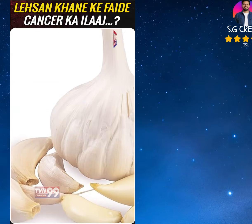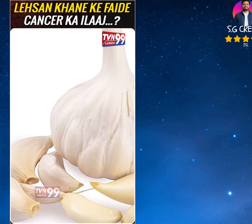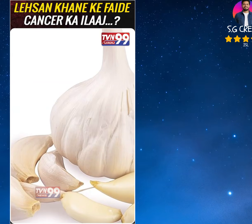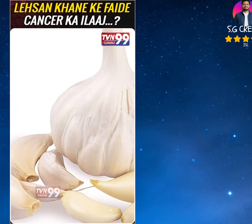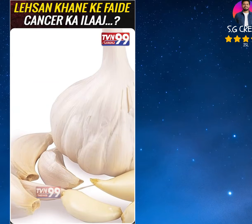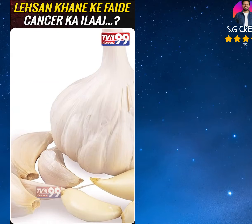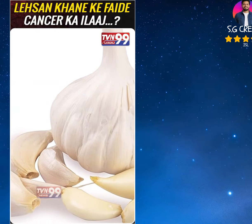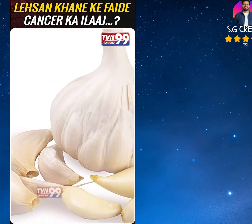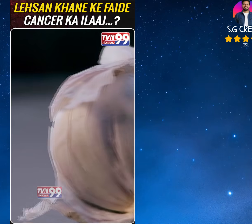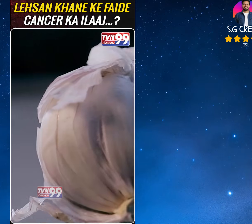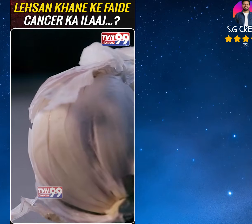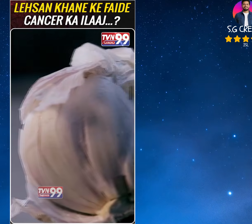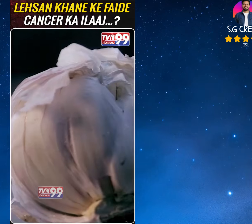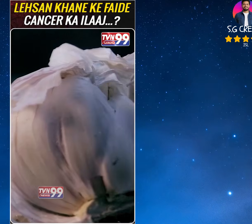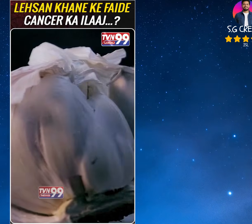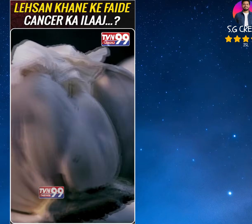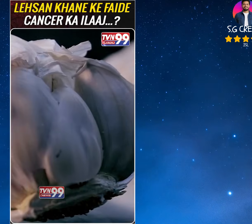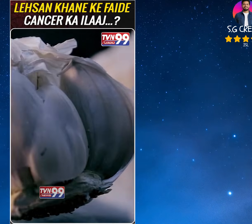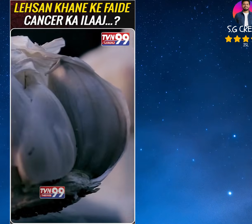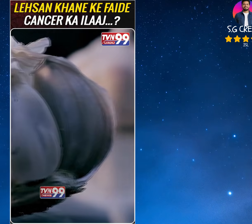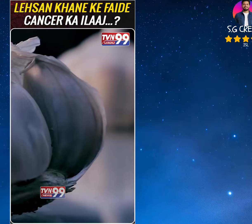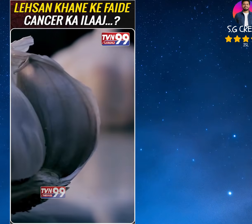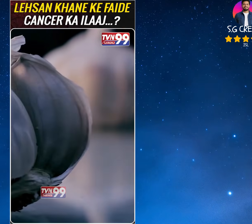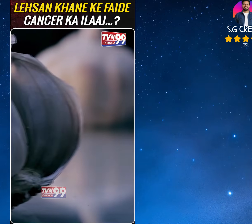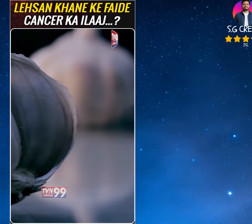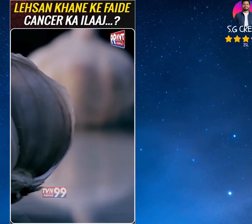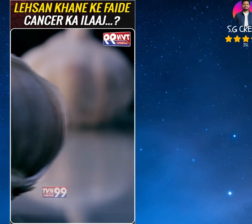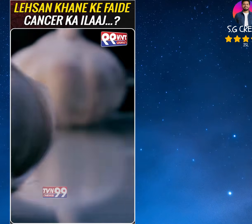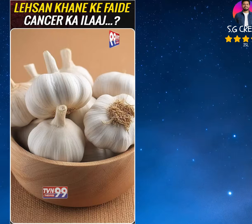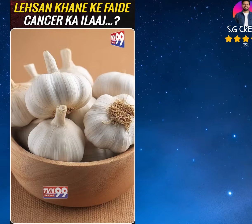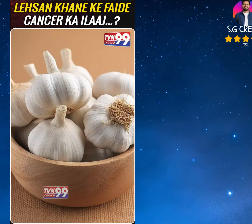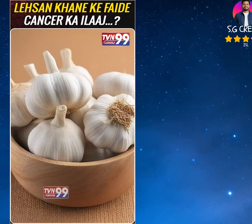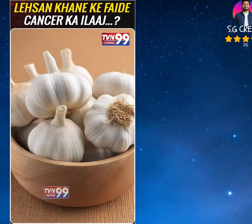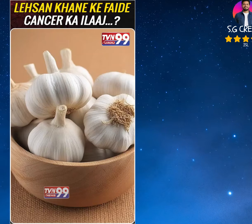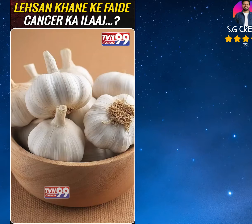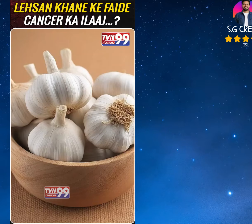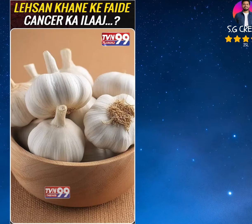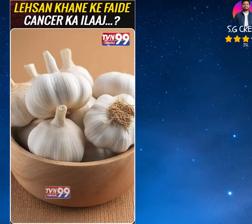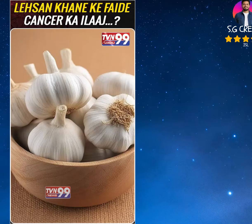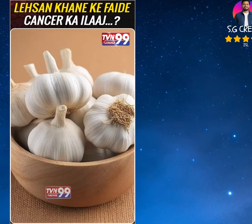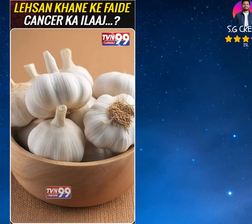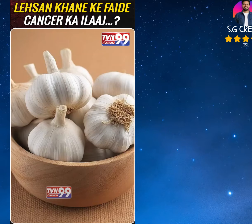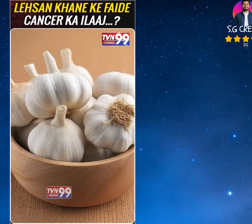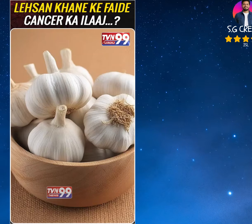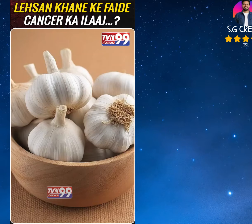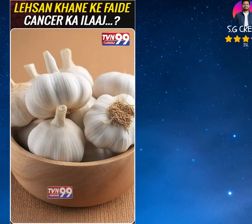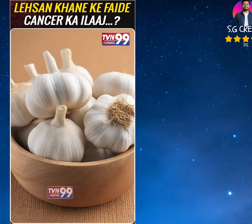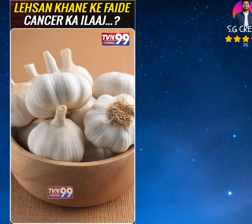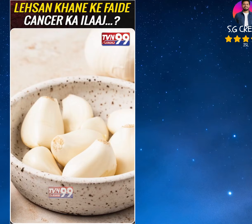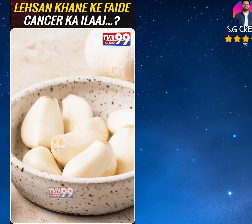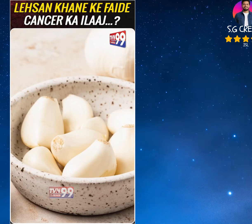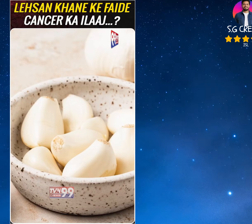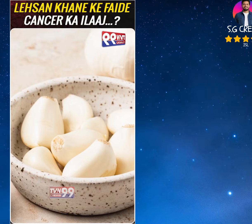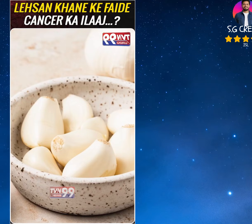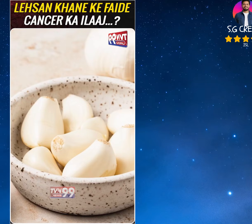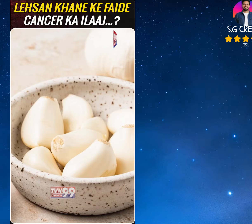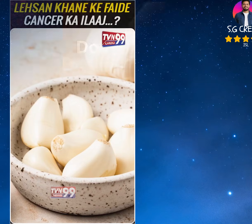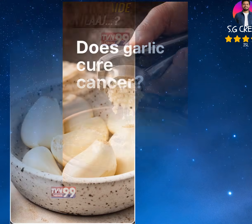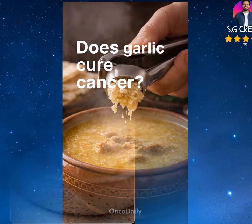are exceptionally rich in histoologous saccharides, FOS, and inulin, which serve as non-digestible prebiotic fibers.